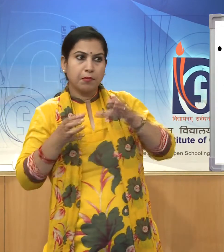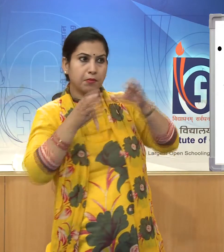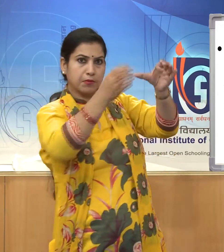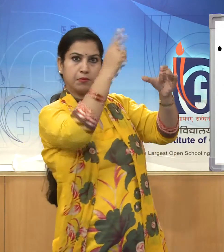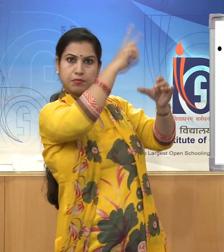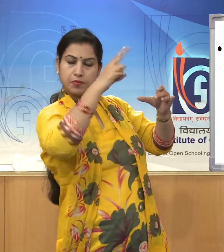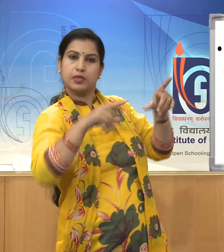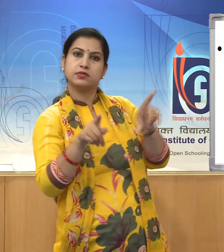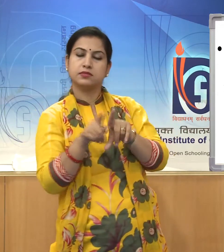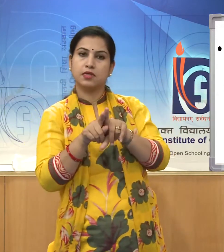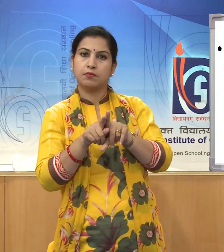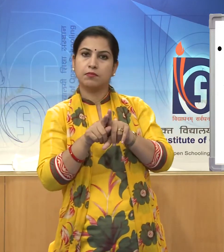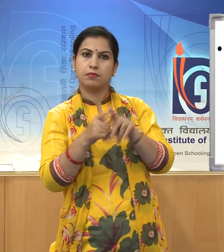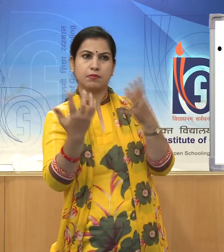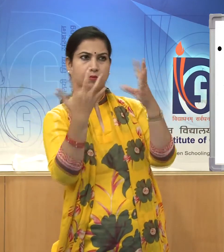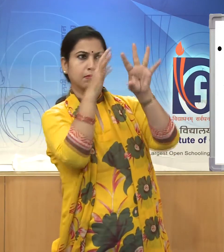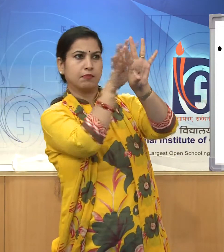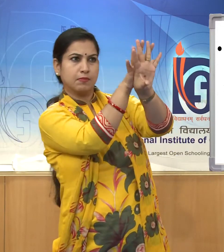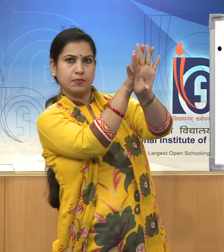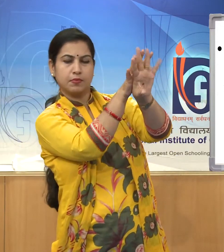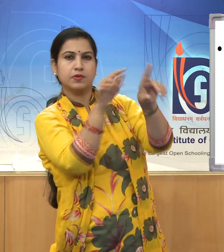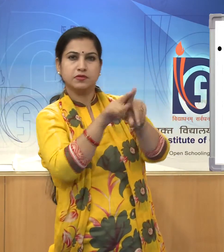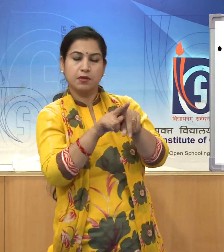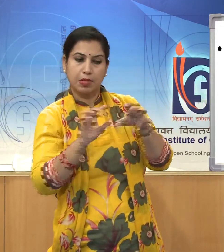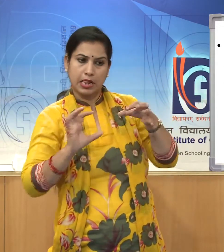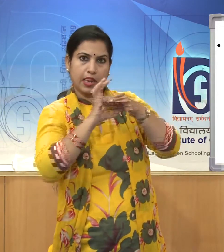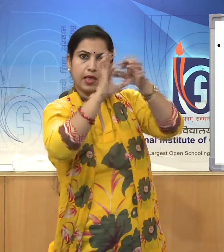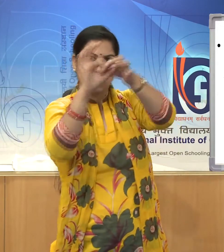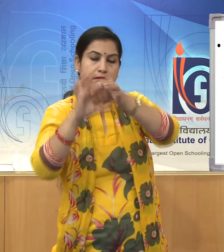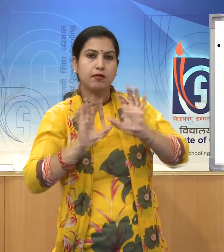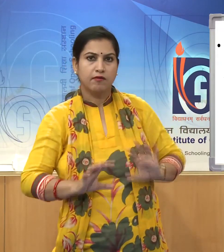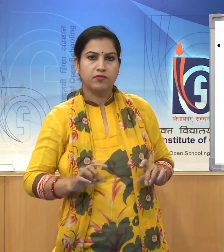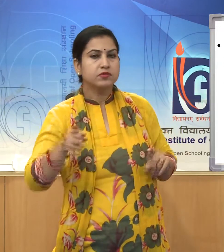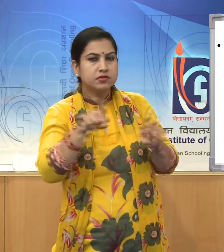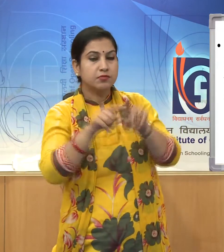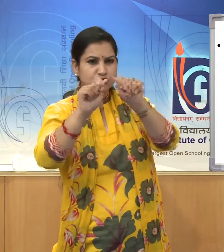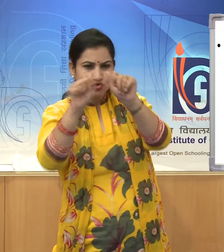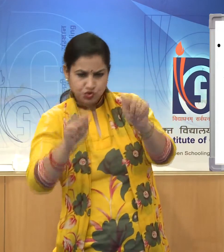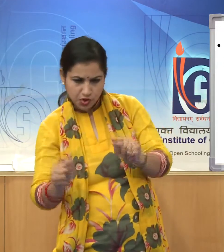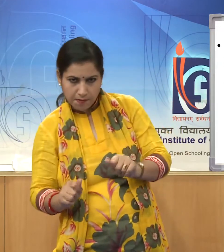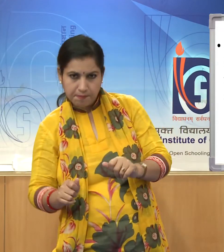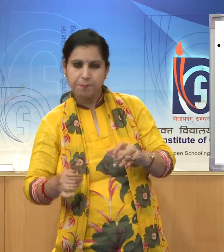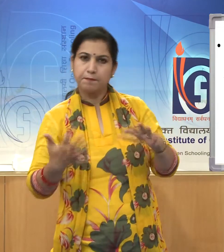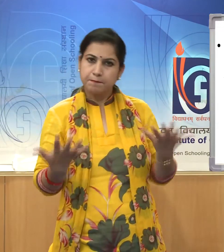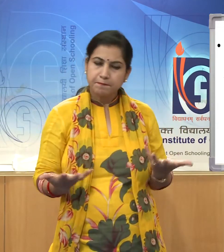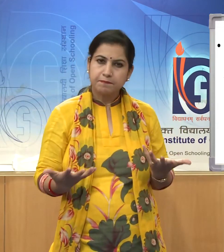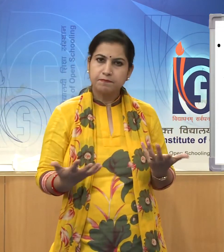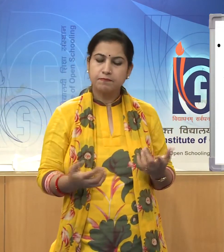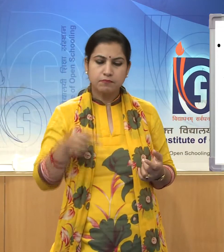overlapping and linking, so that shapes and parts of